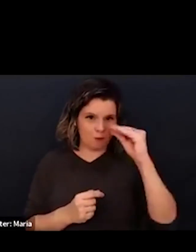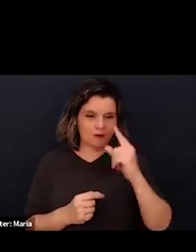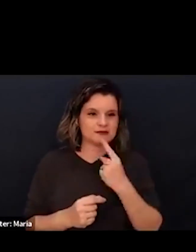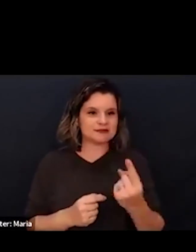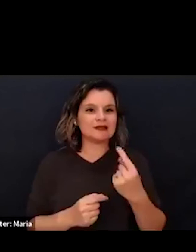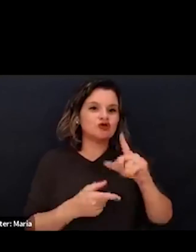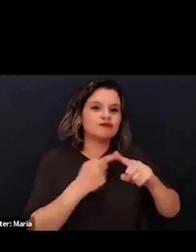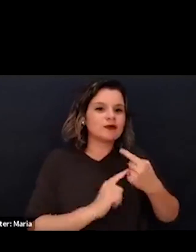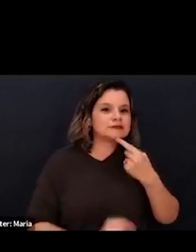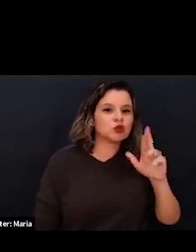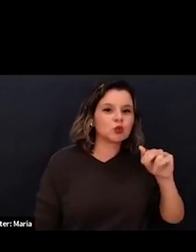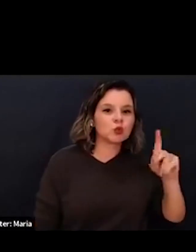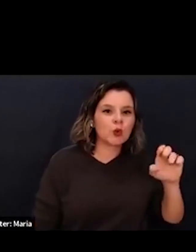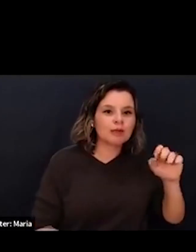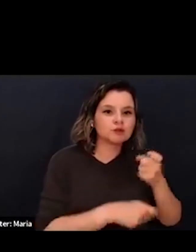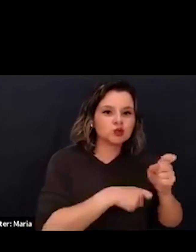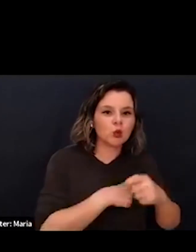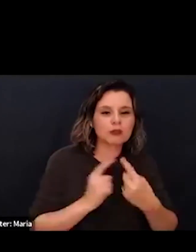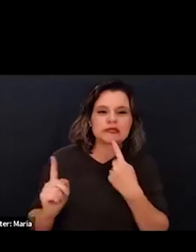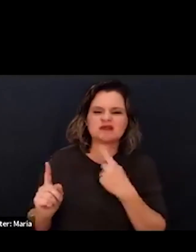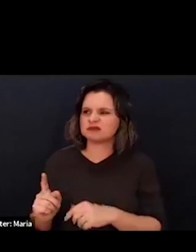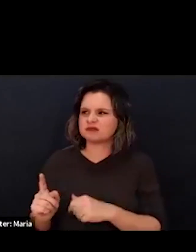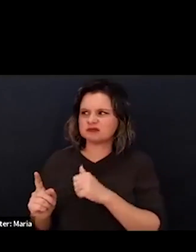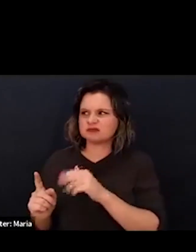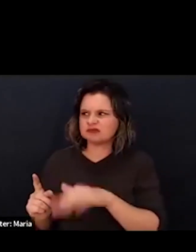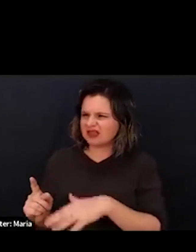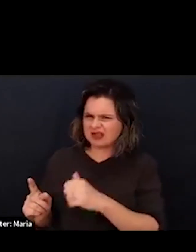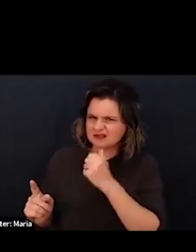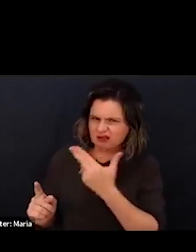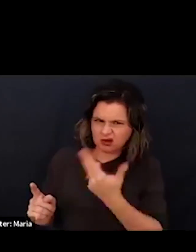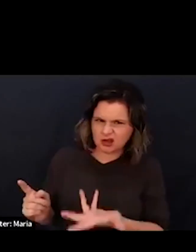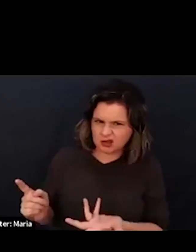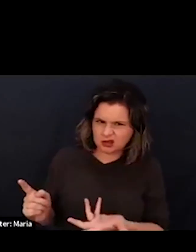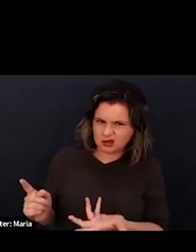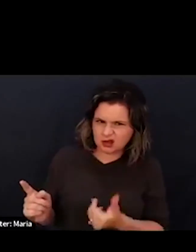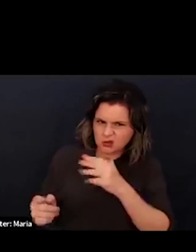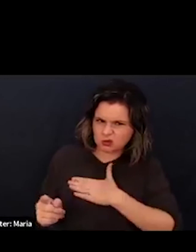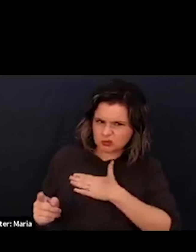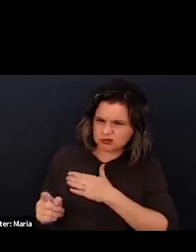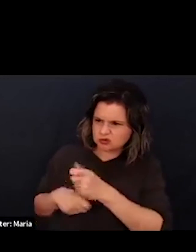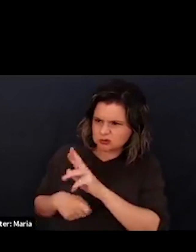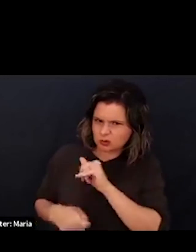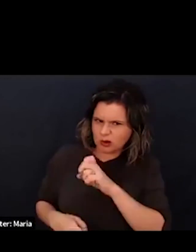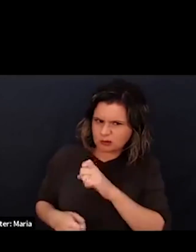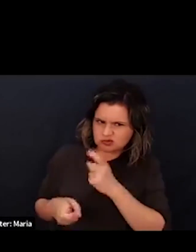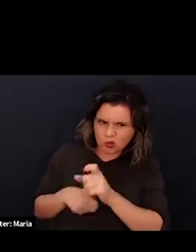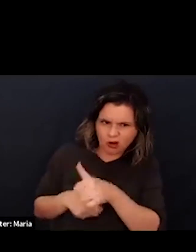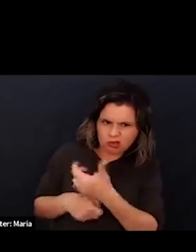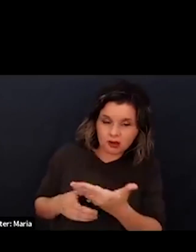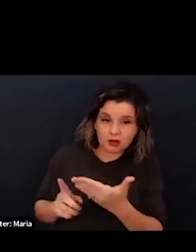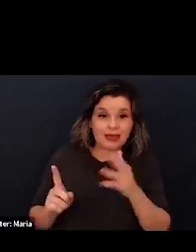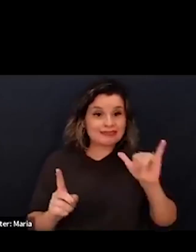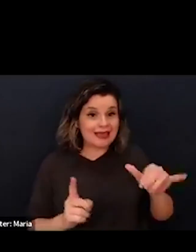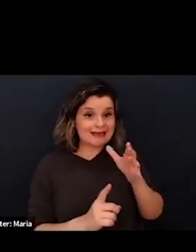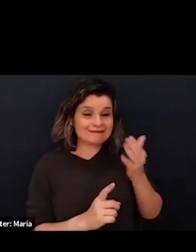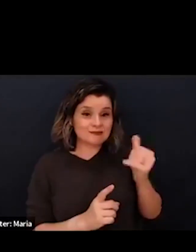joke, who turns to his friend and says, "Hey, that's not funny. I don't appreciate jokes about rape. Could you joke about something else?" That 15-year-old